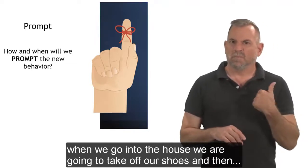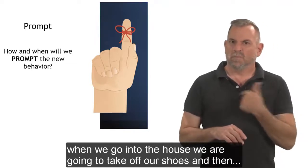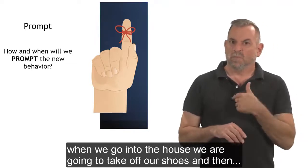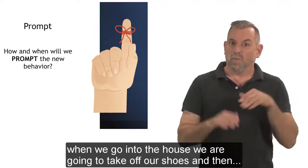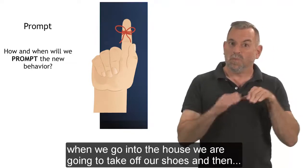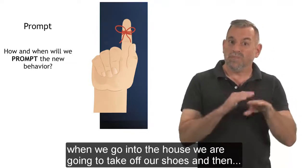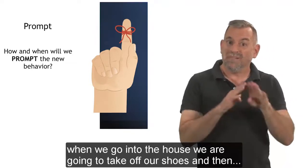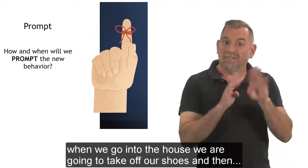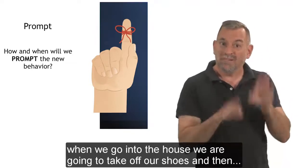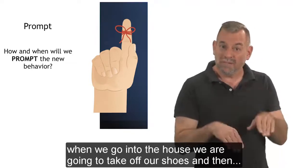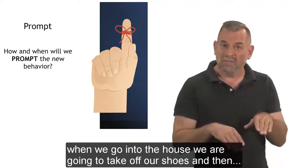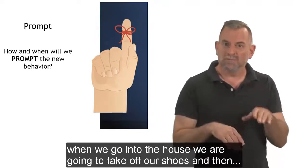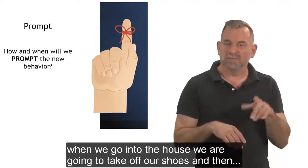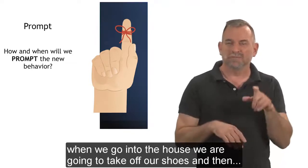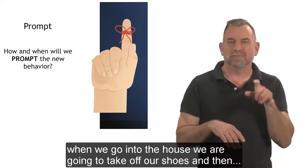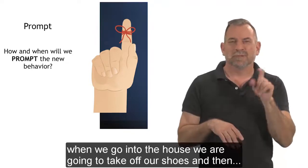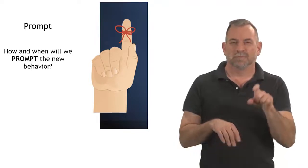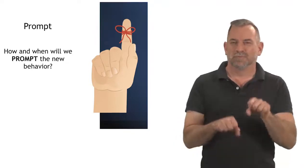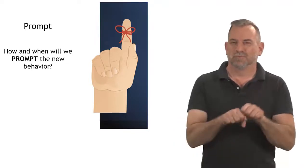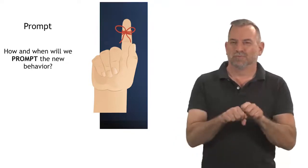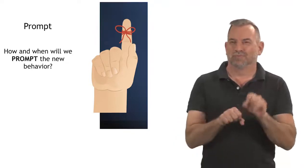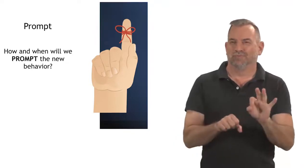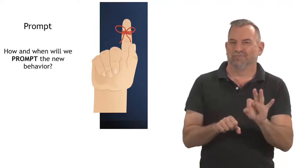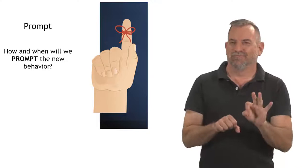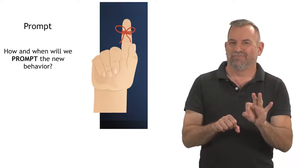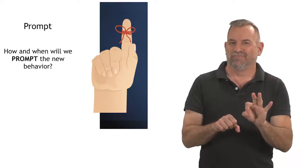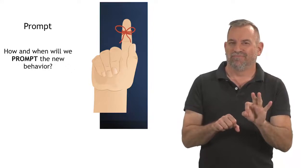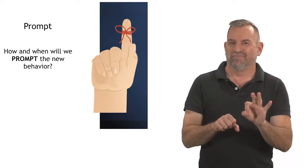to take off our shoes and then."